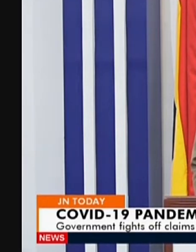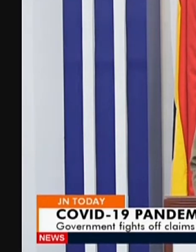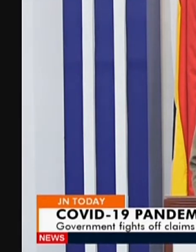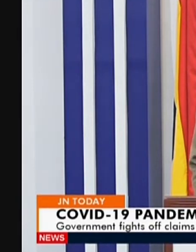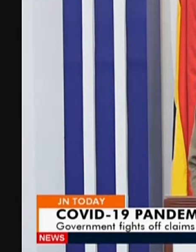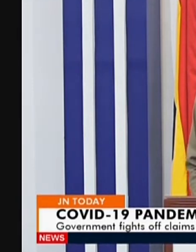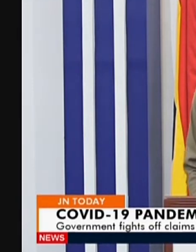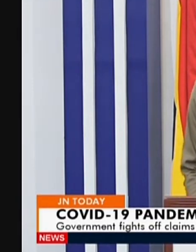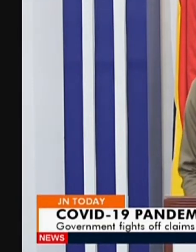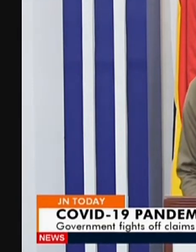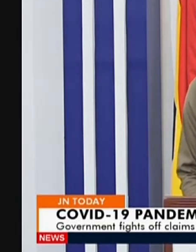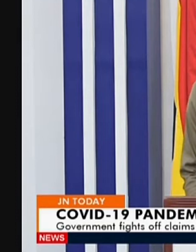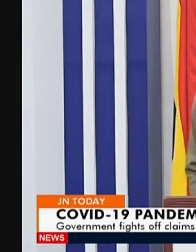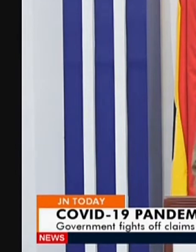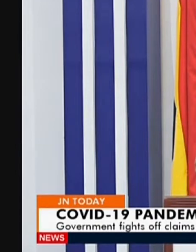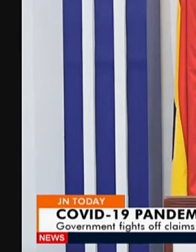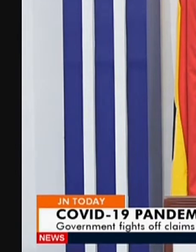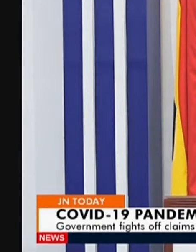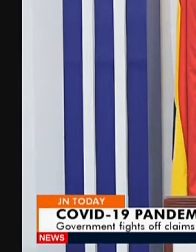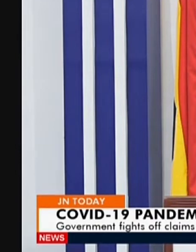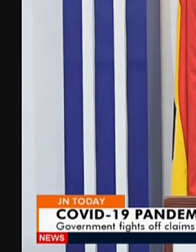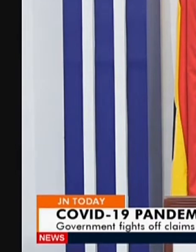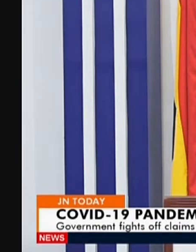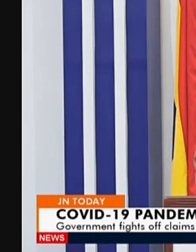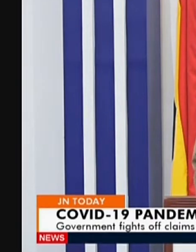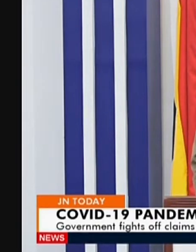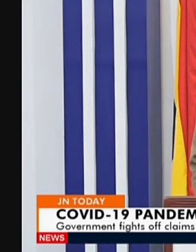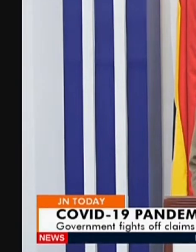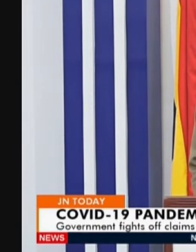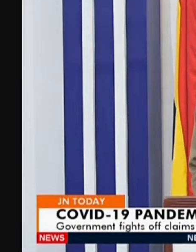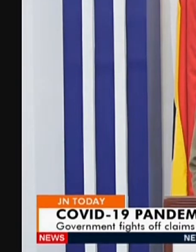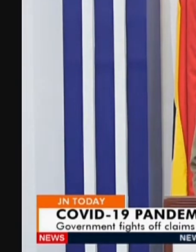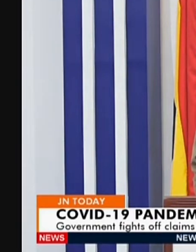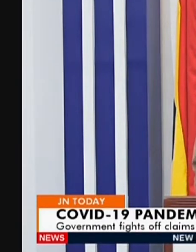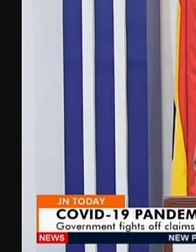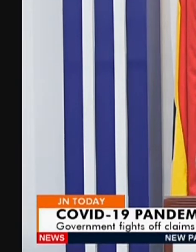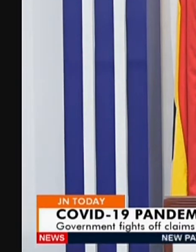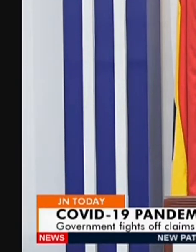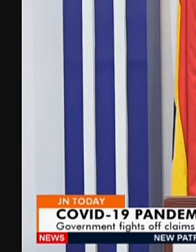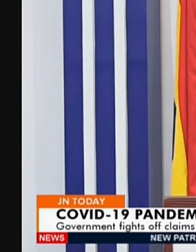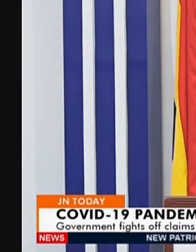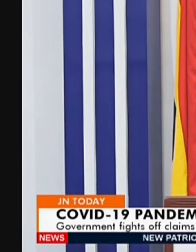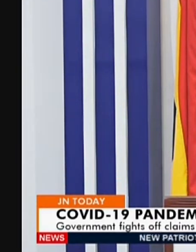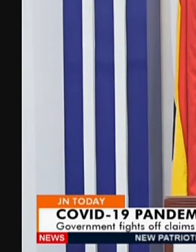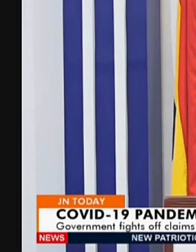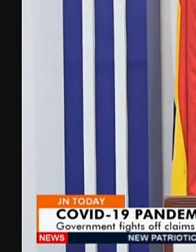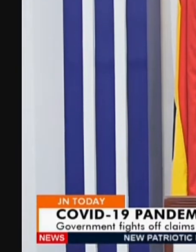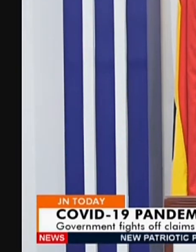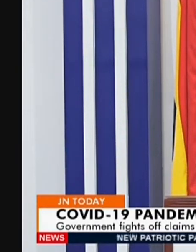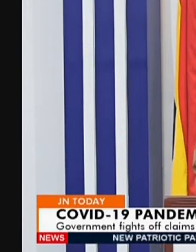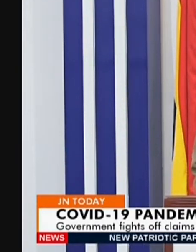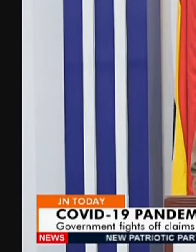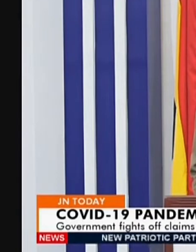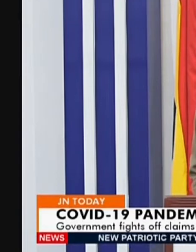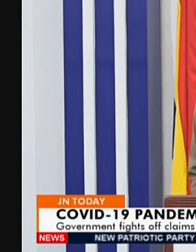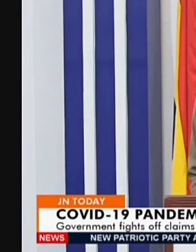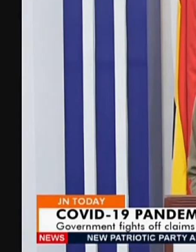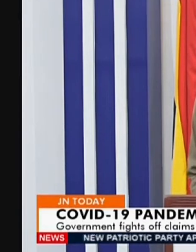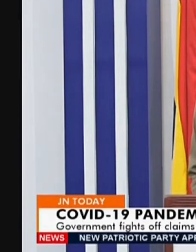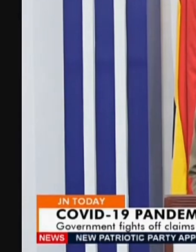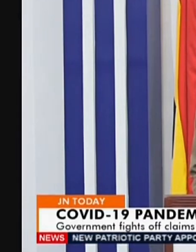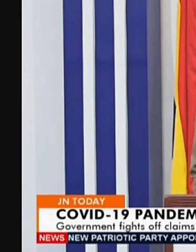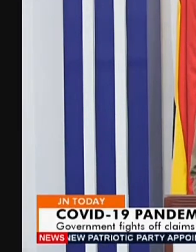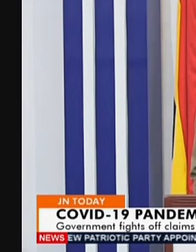political broadcasts on Facebook, embarrassed himself by ignorantly questioning why